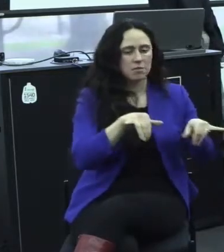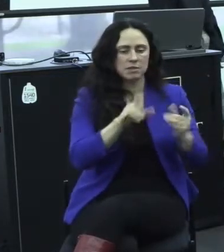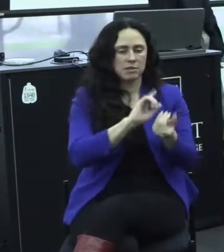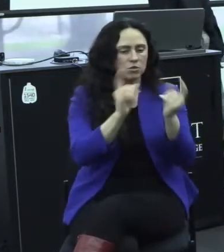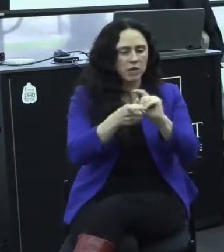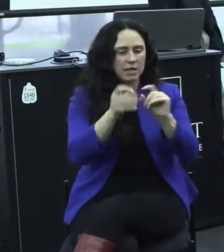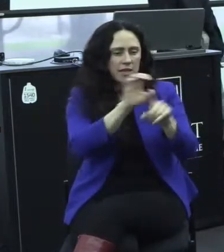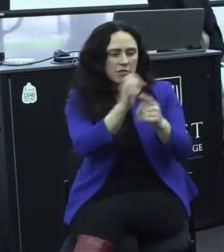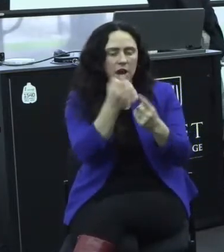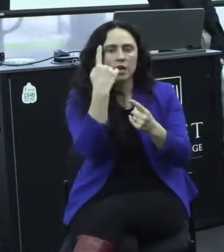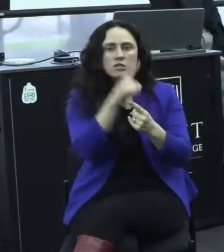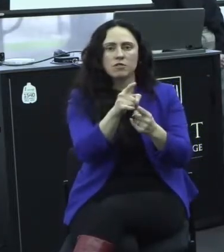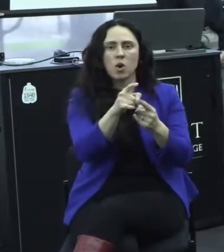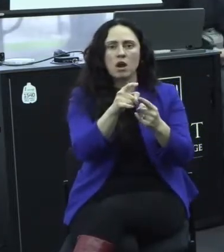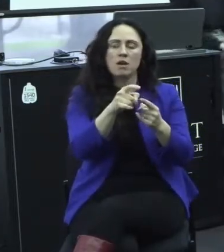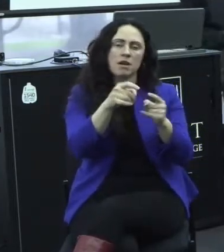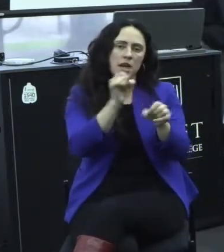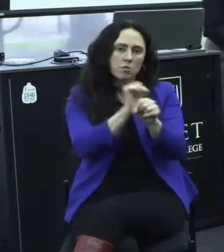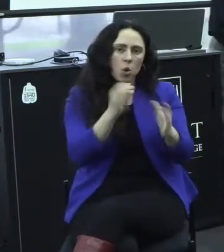for employee recruitment.